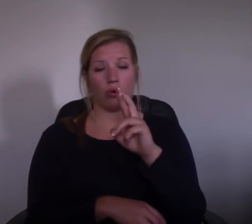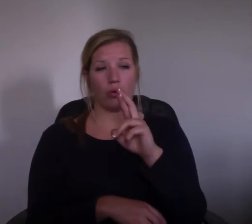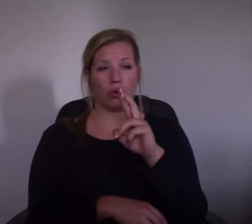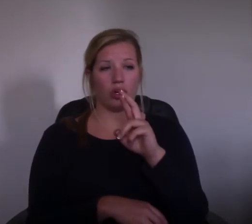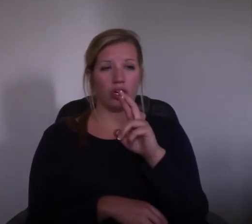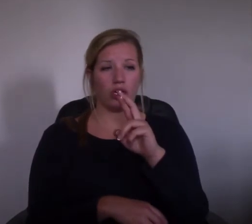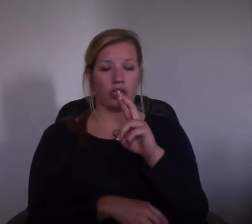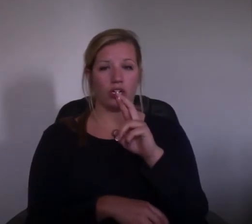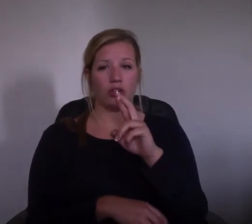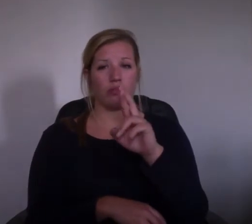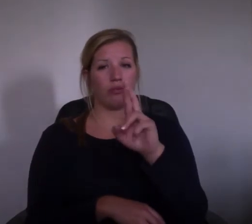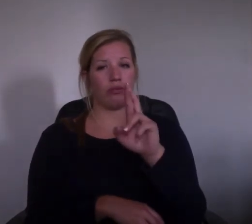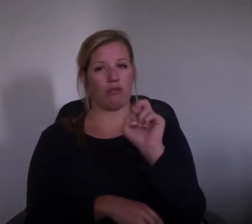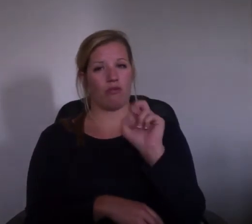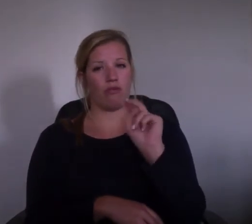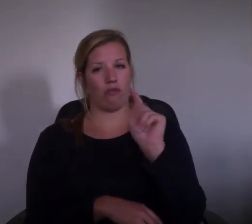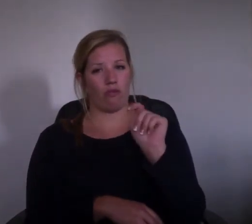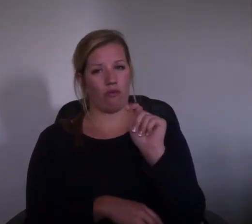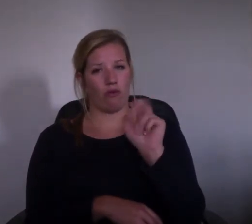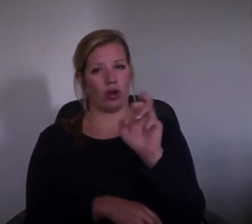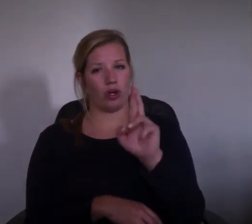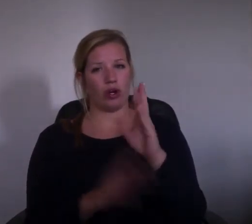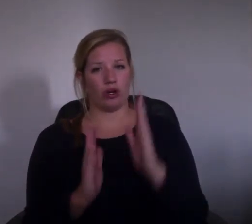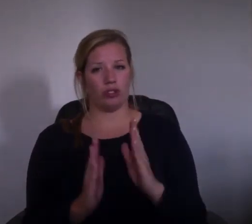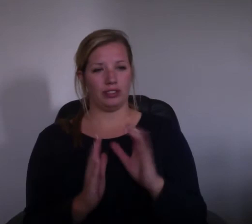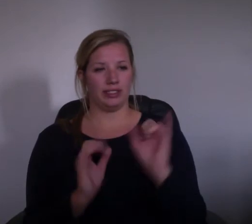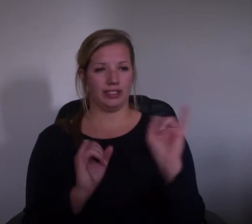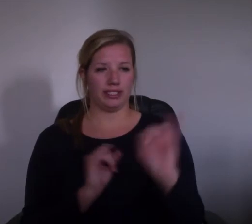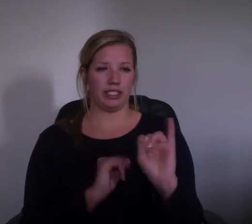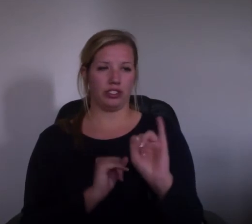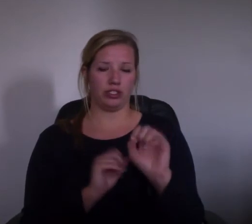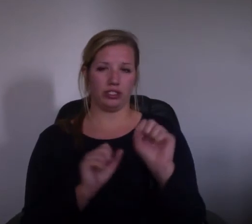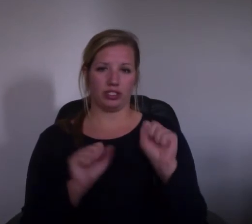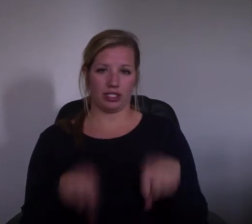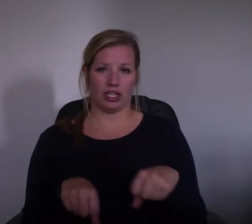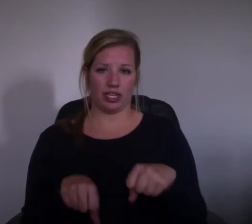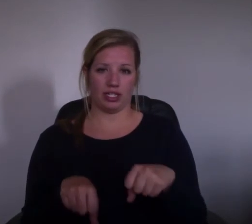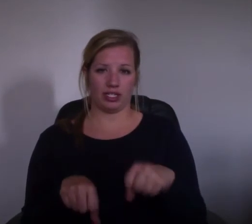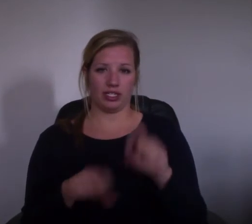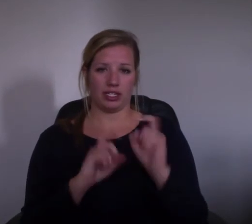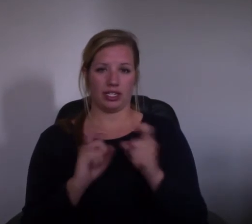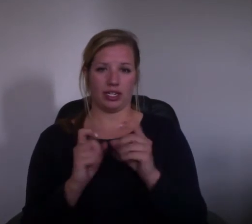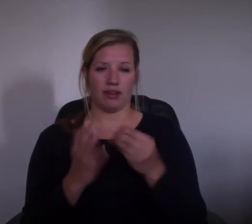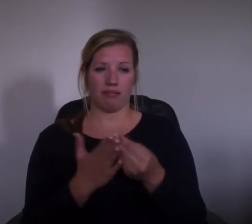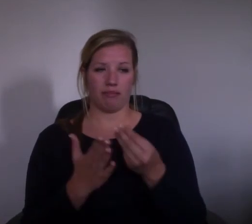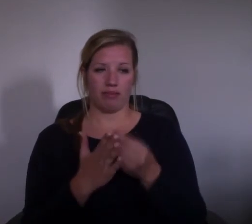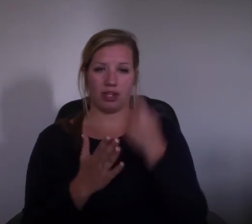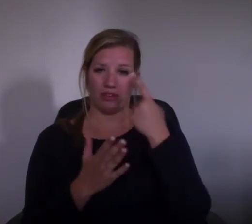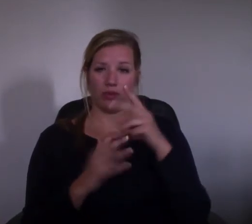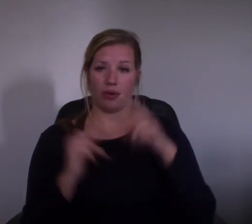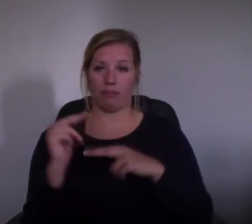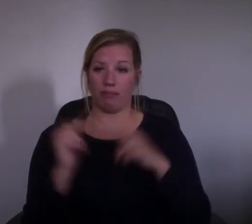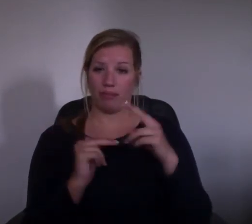find that the insurance company can provide you with money to rebuild and recover much